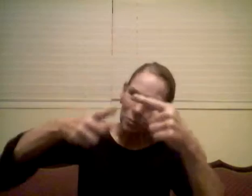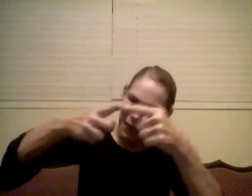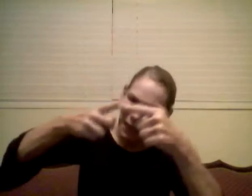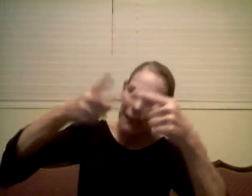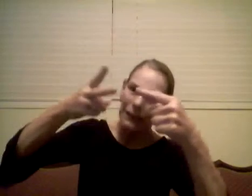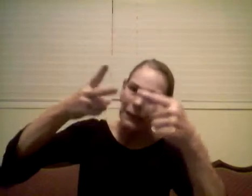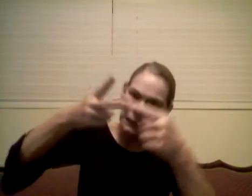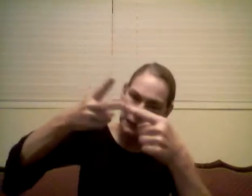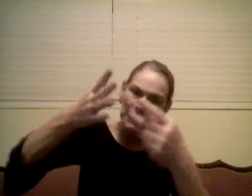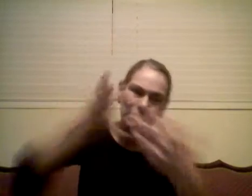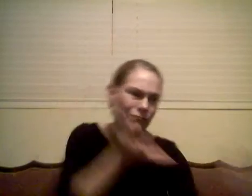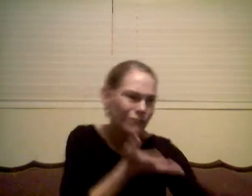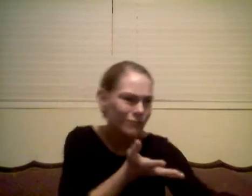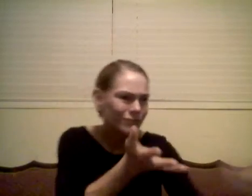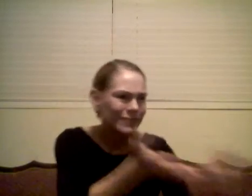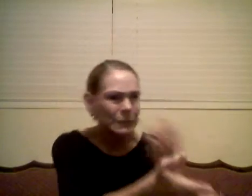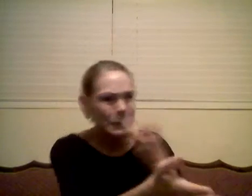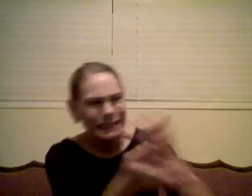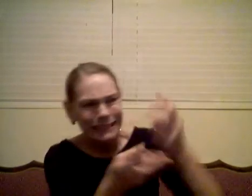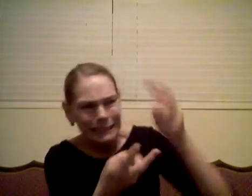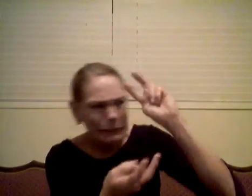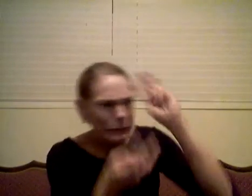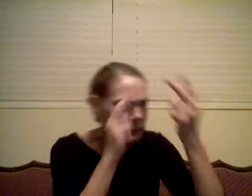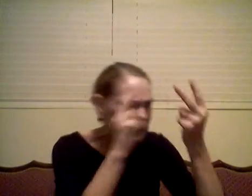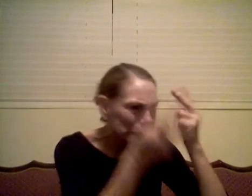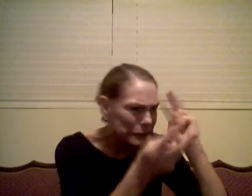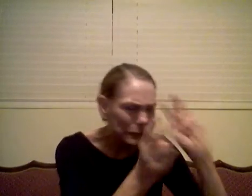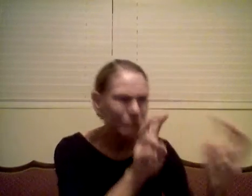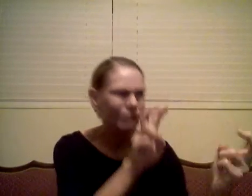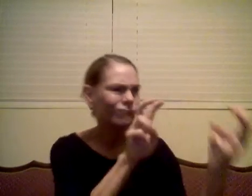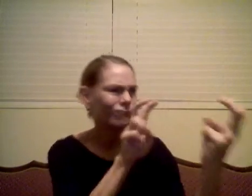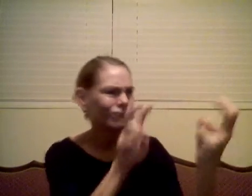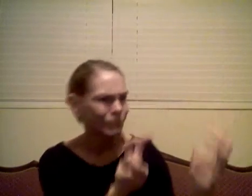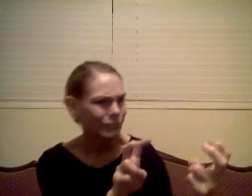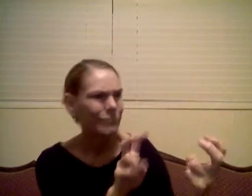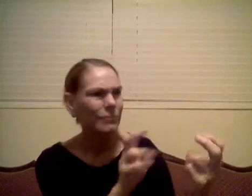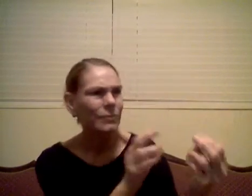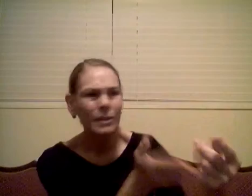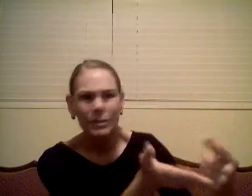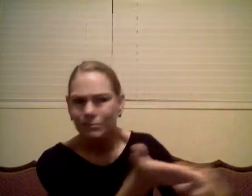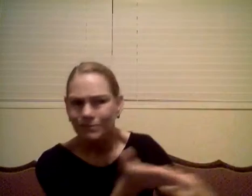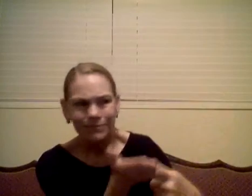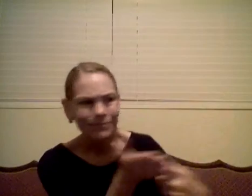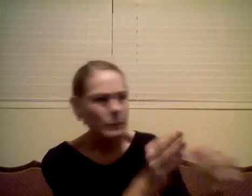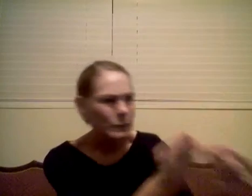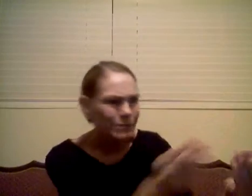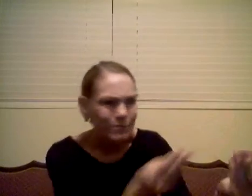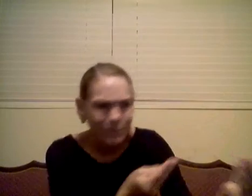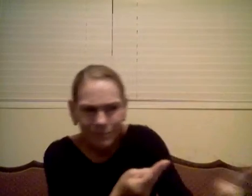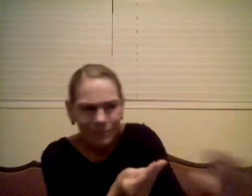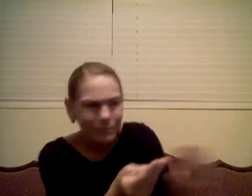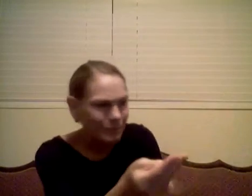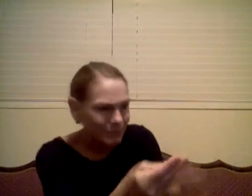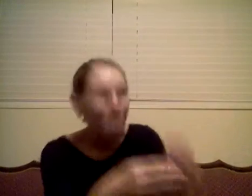project that you needed to work on. You took the time to sit with him and help him work with you, and in the end, all of you